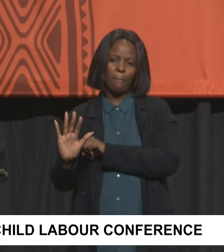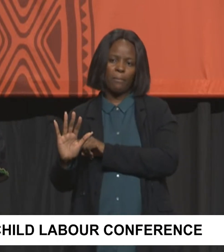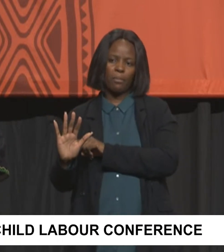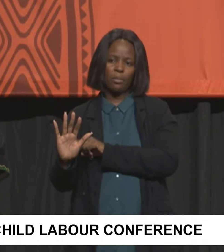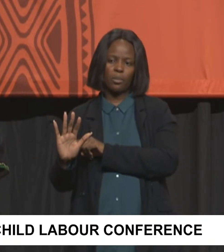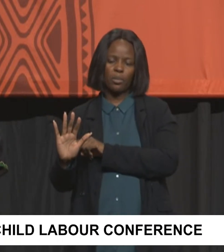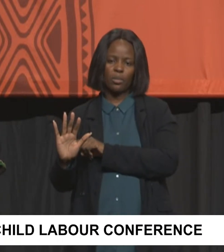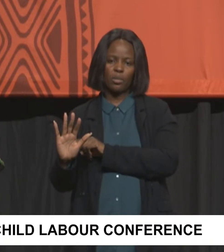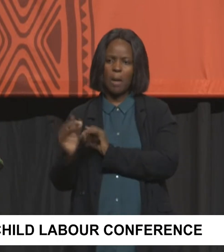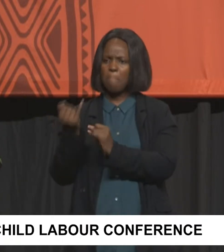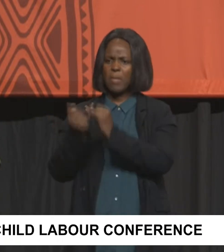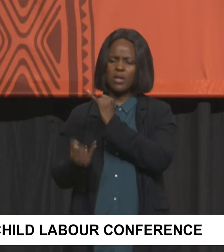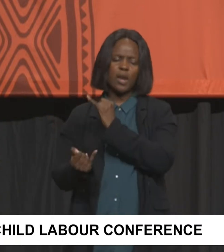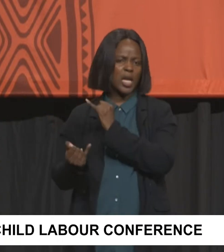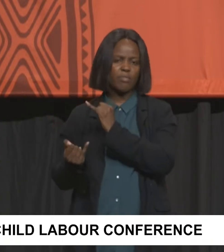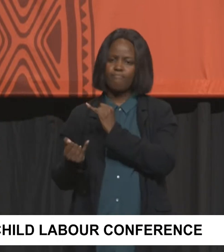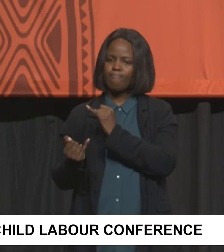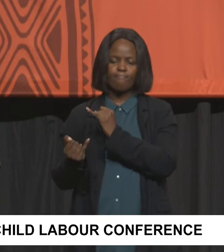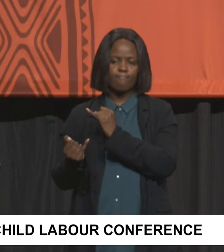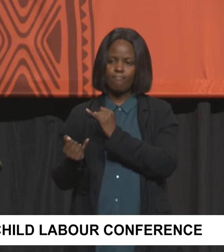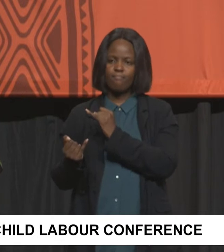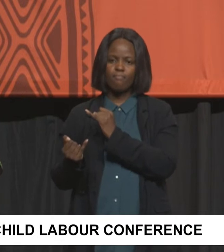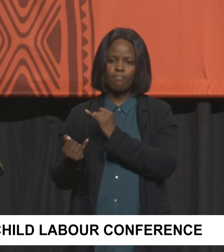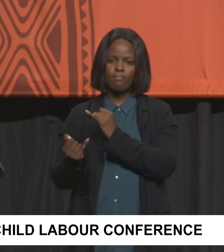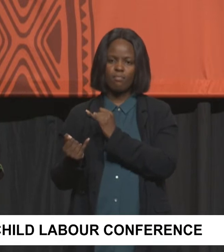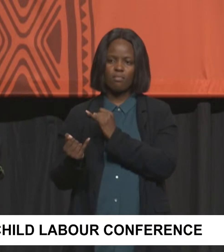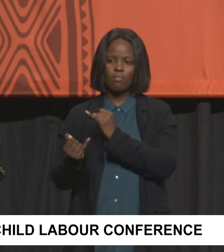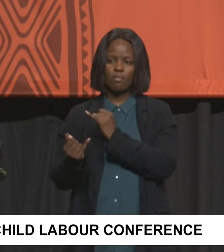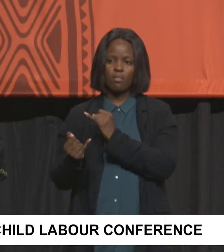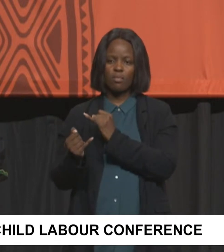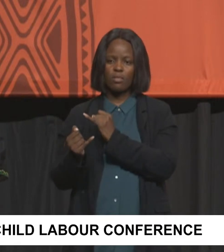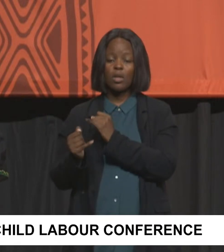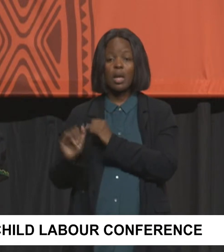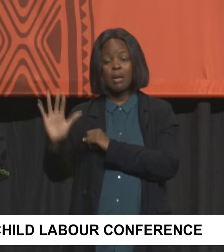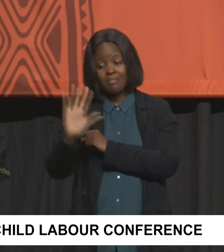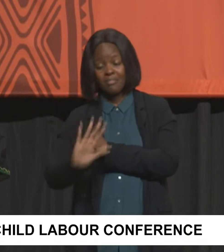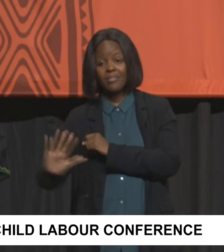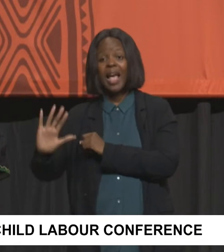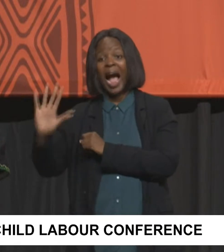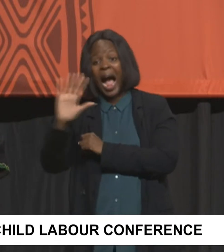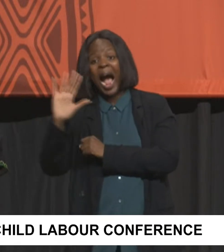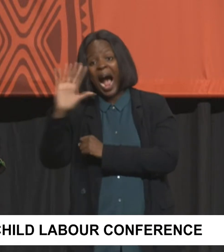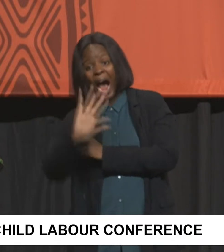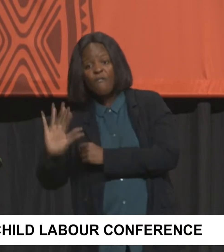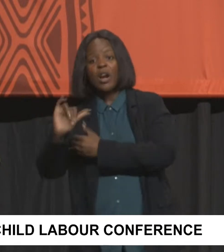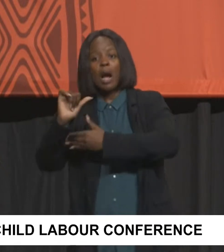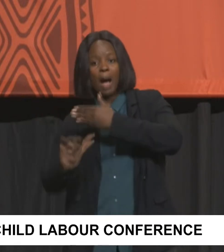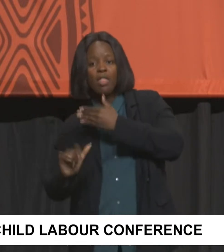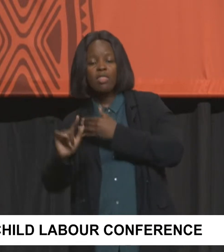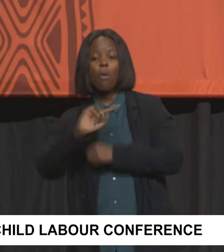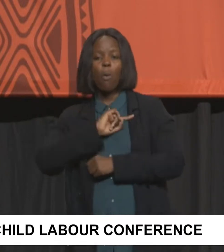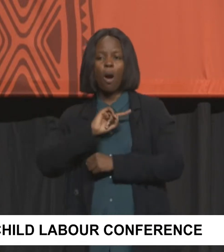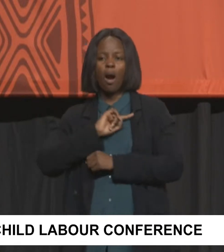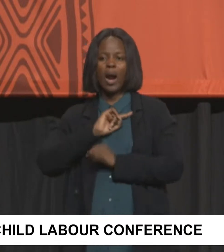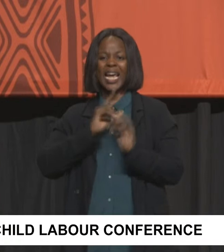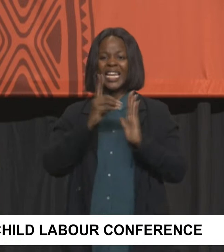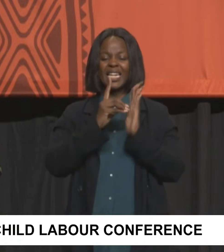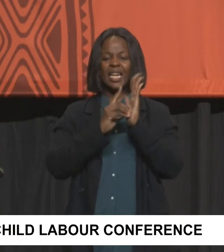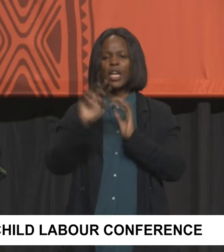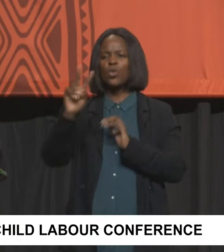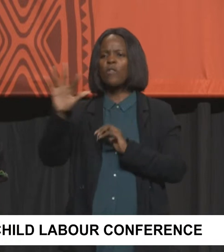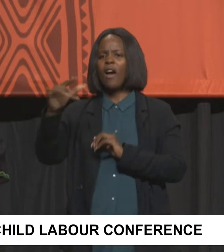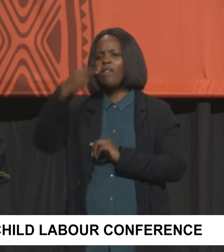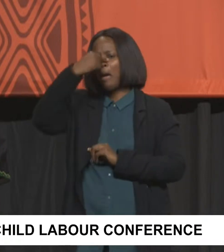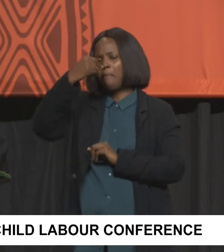not a coincidence that we are in Africa Month, because on the 25th of May we